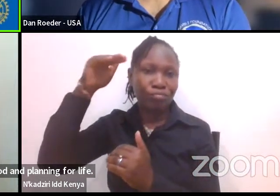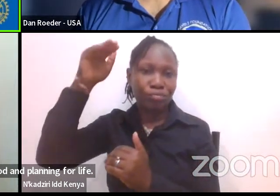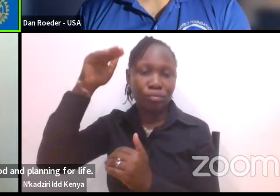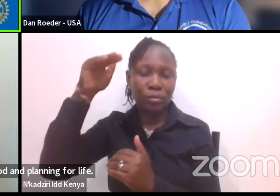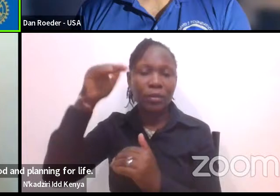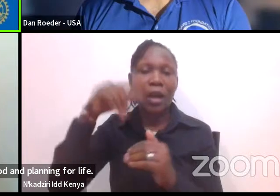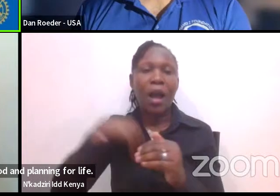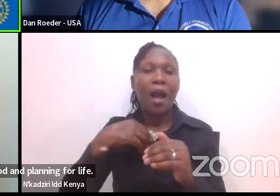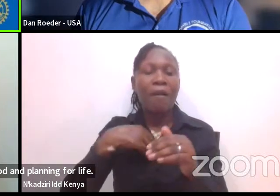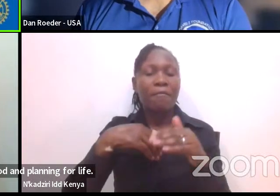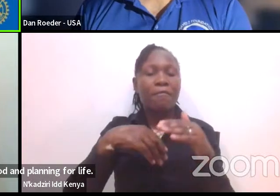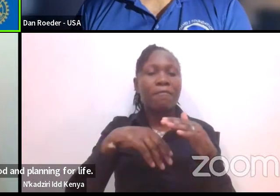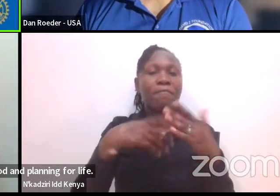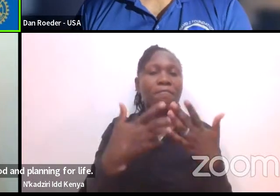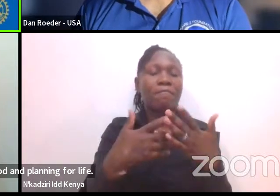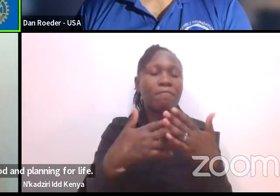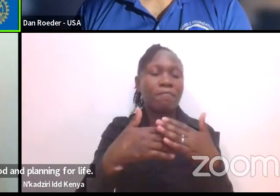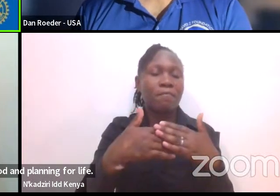Because as you all know,